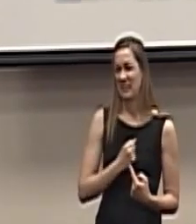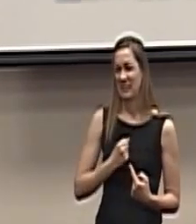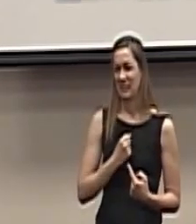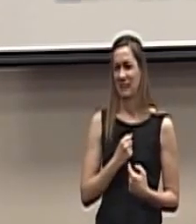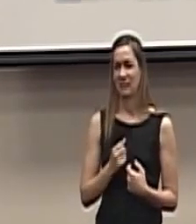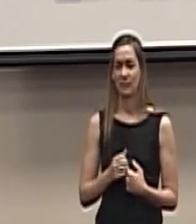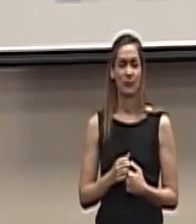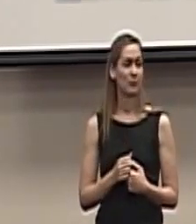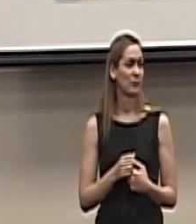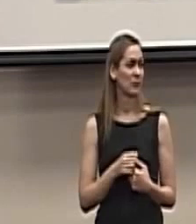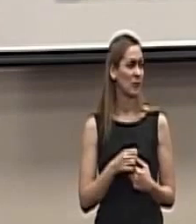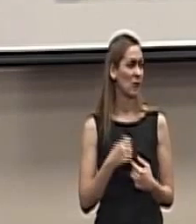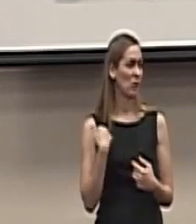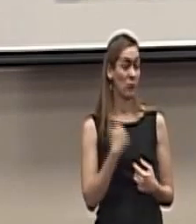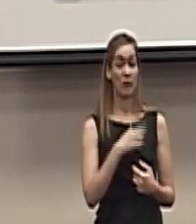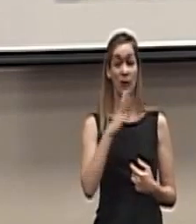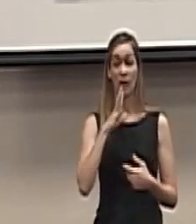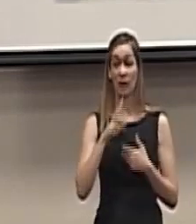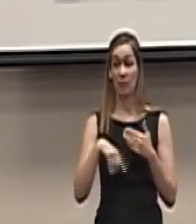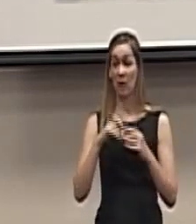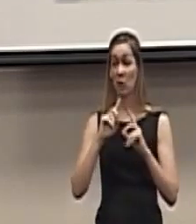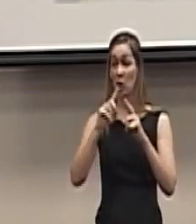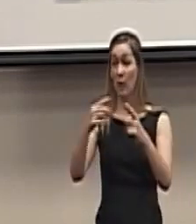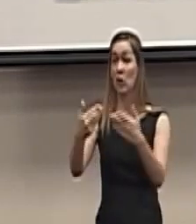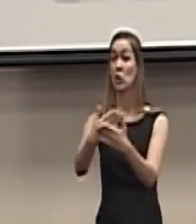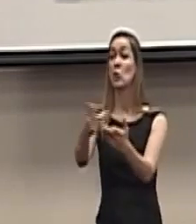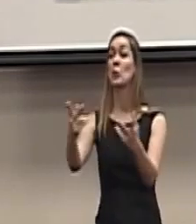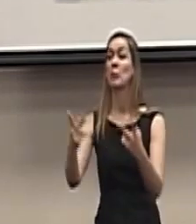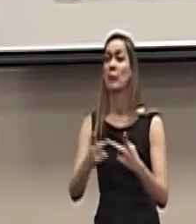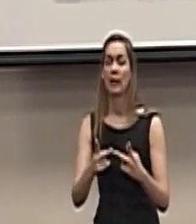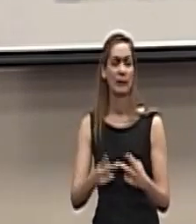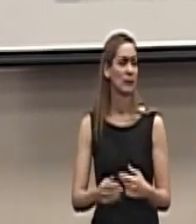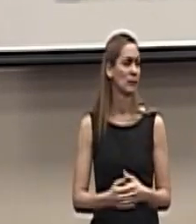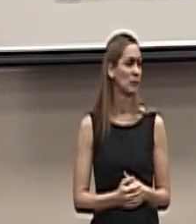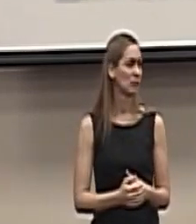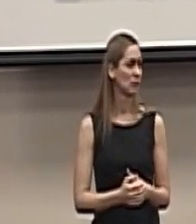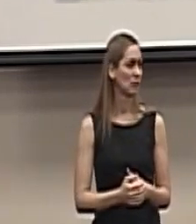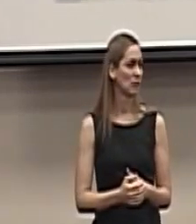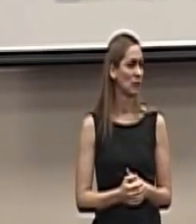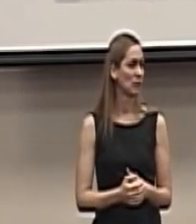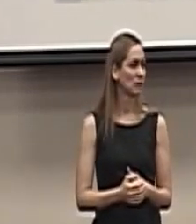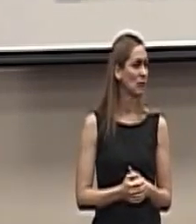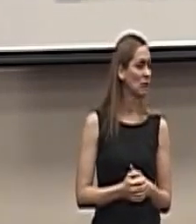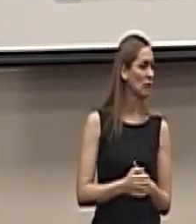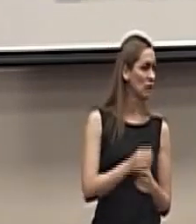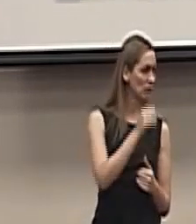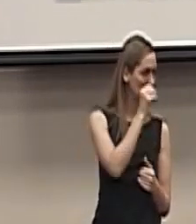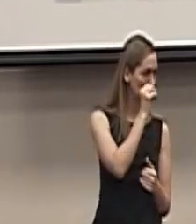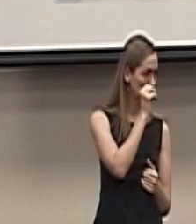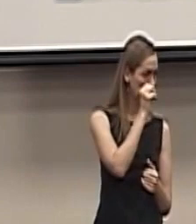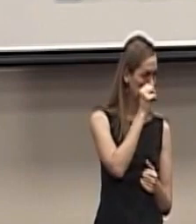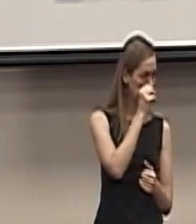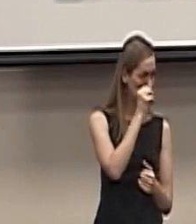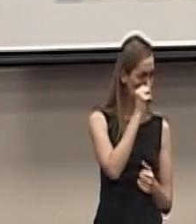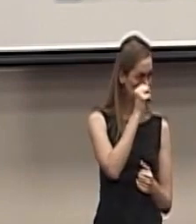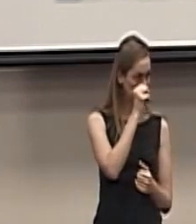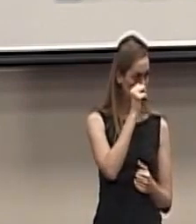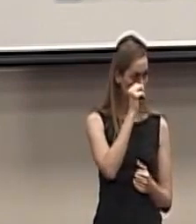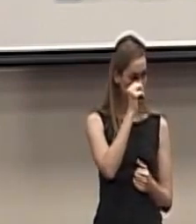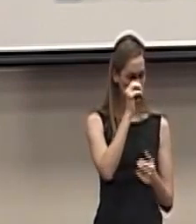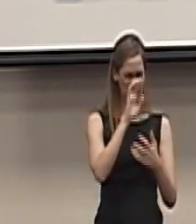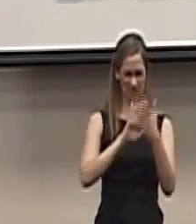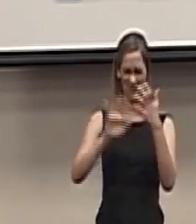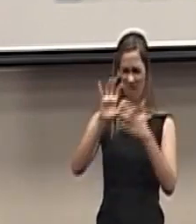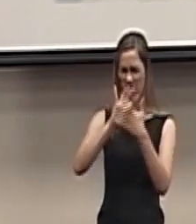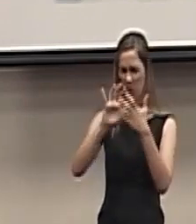about going someplace new. So going there. Very good. Confession from things I used to do and I